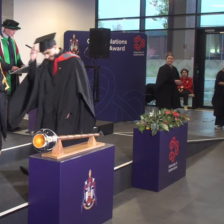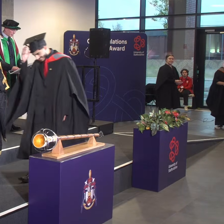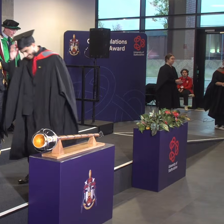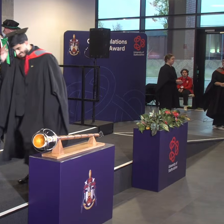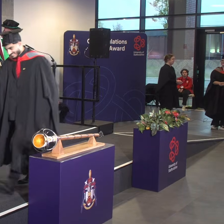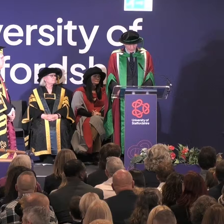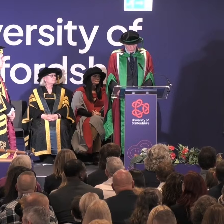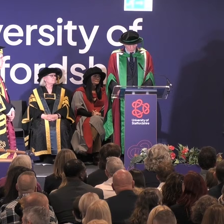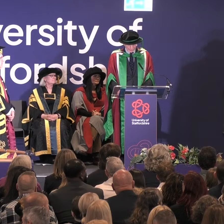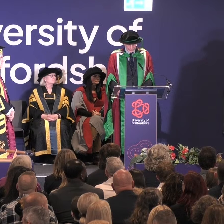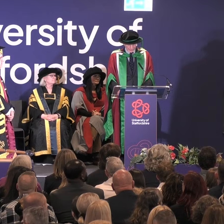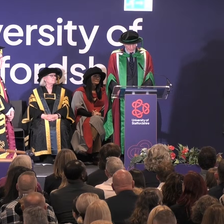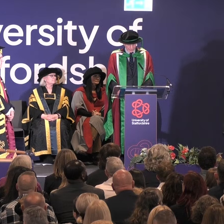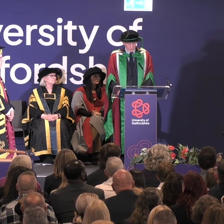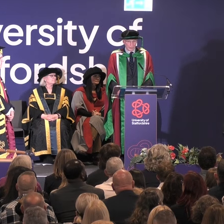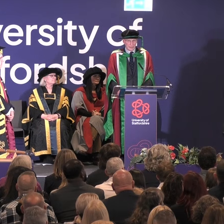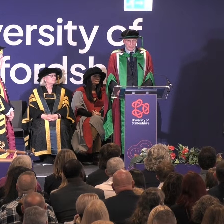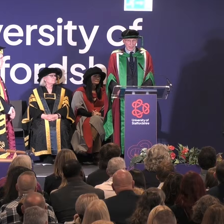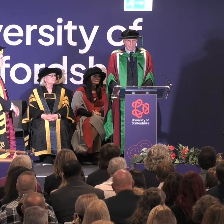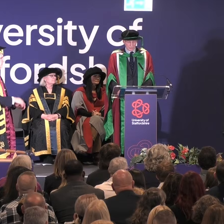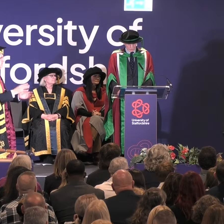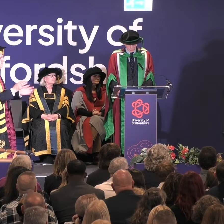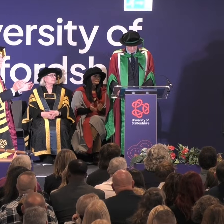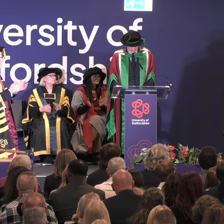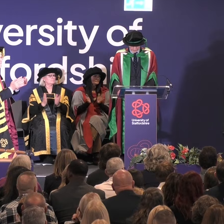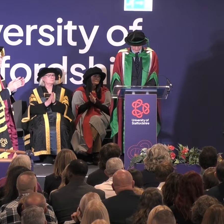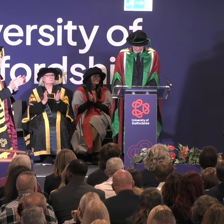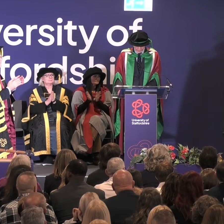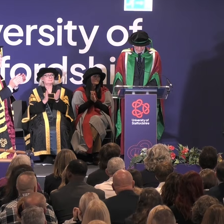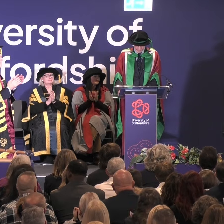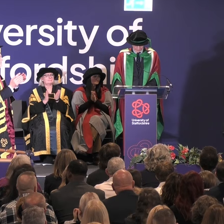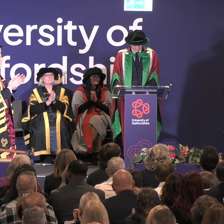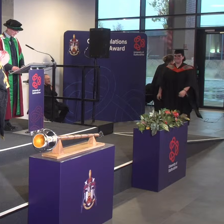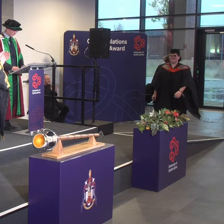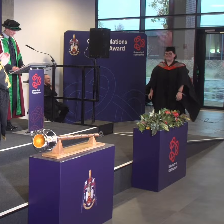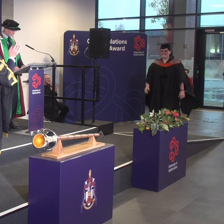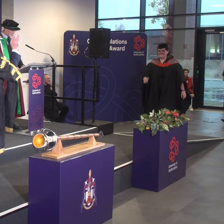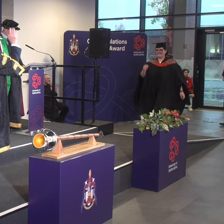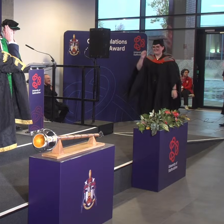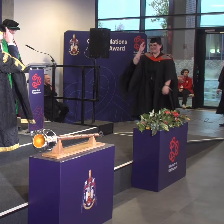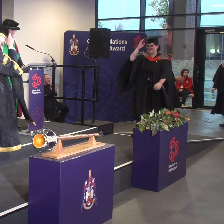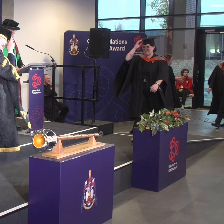Bachelor's degree in professional policing, Grace Evans.